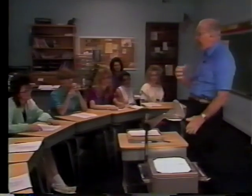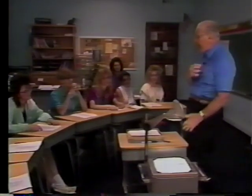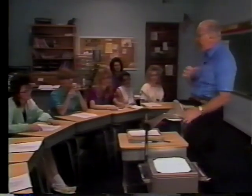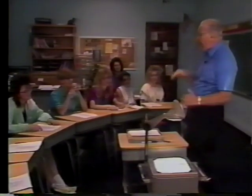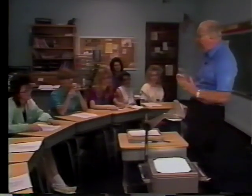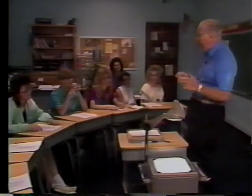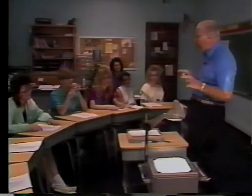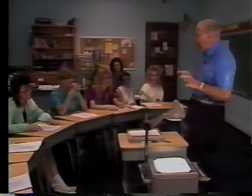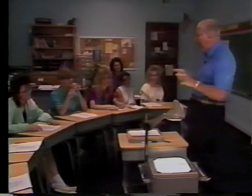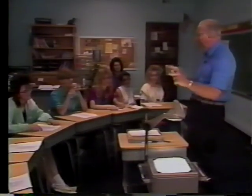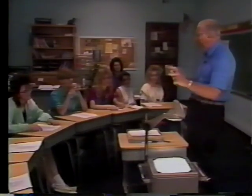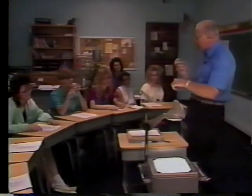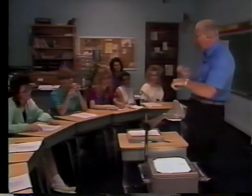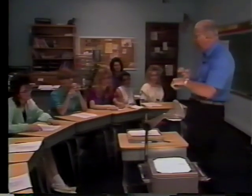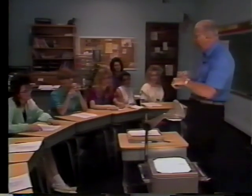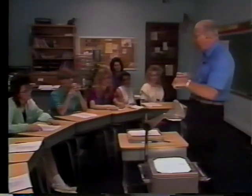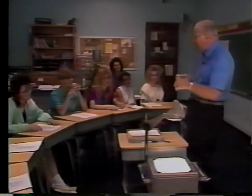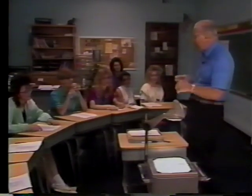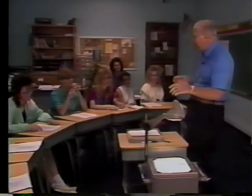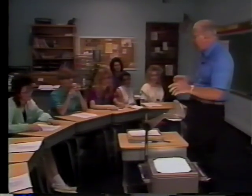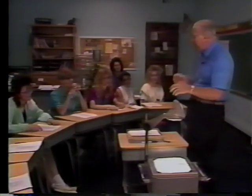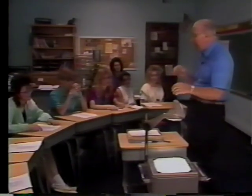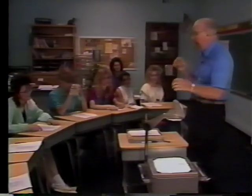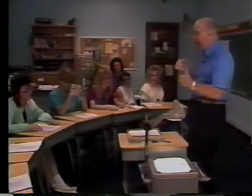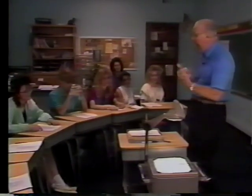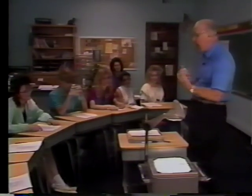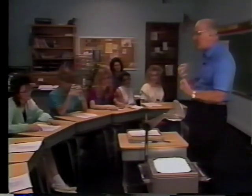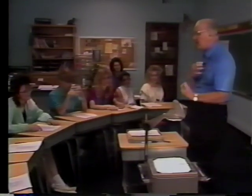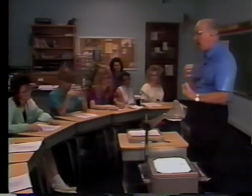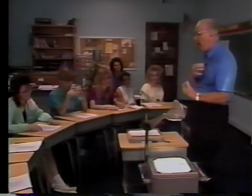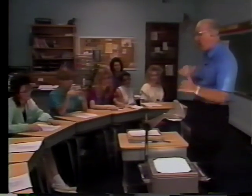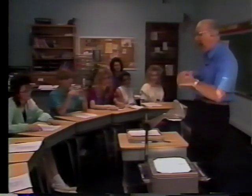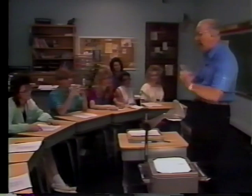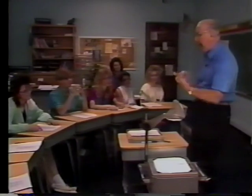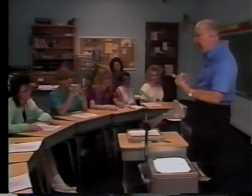Complaining of the wild. How is the complaint high?